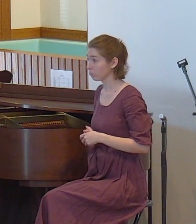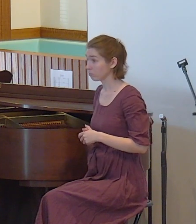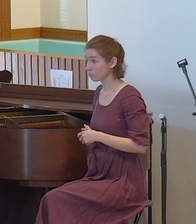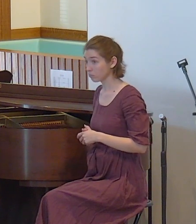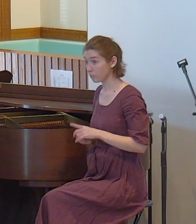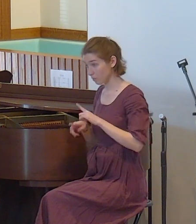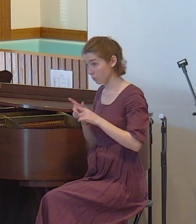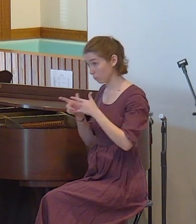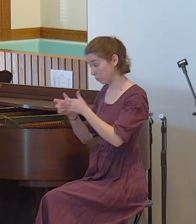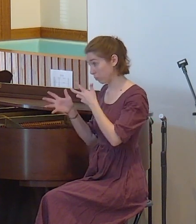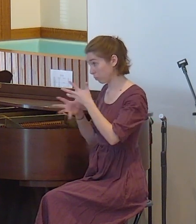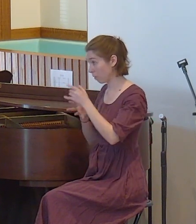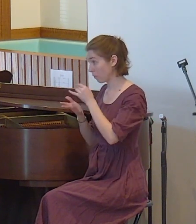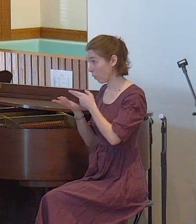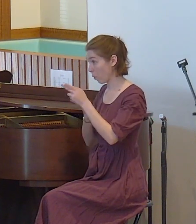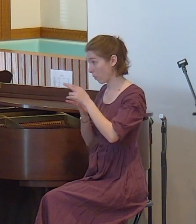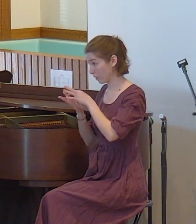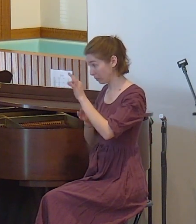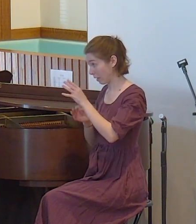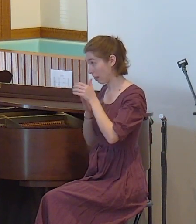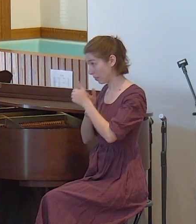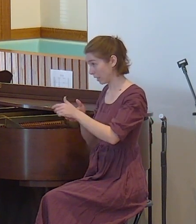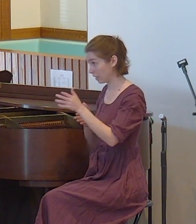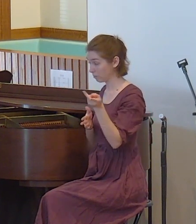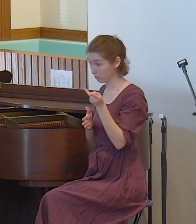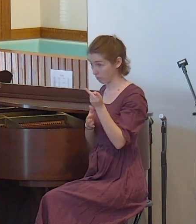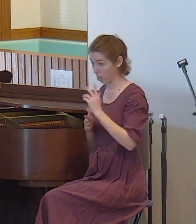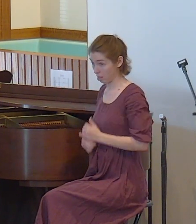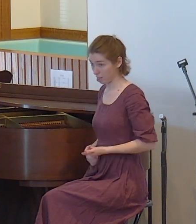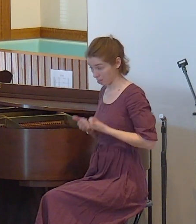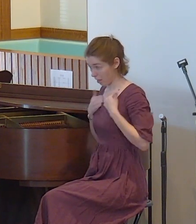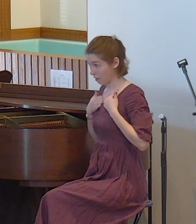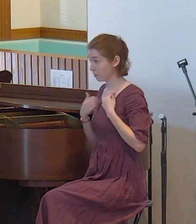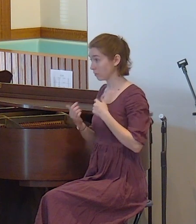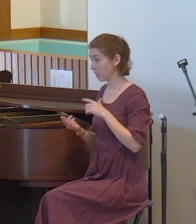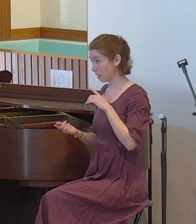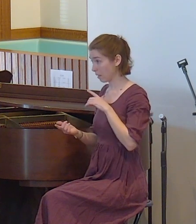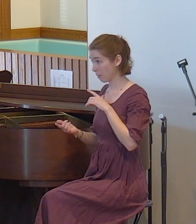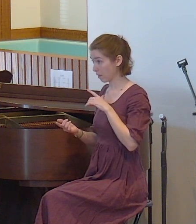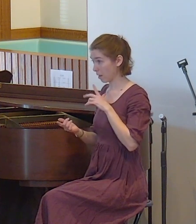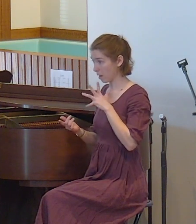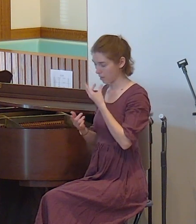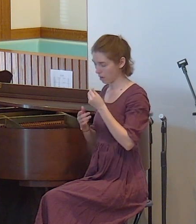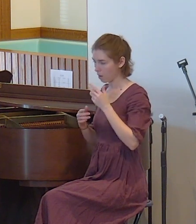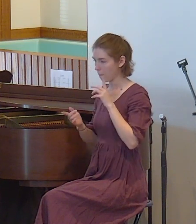But it's been a rushing wind of the Holy Spirit leading in your guys' lives and in our meeting, our times together.